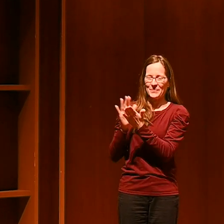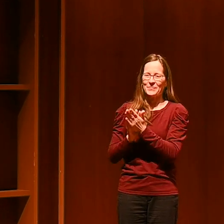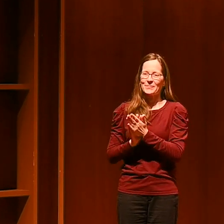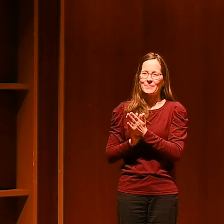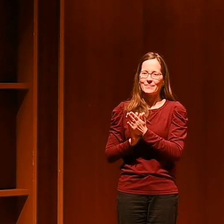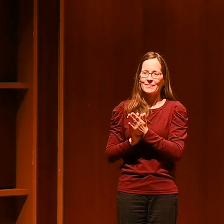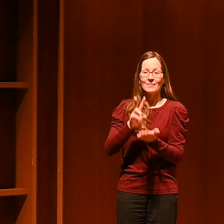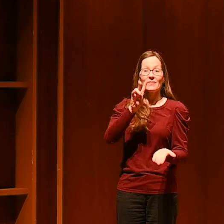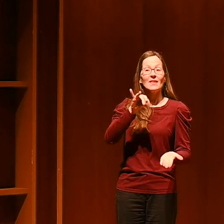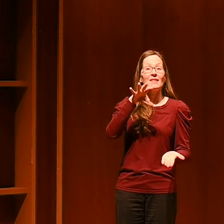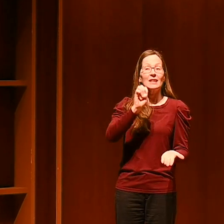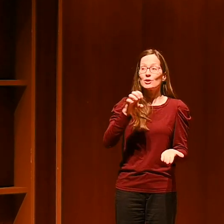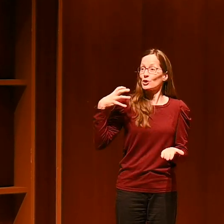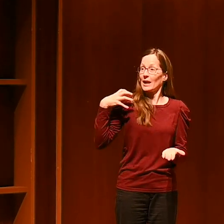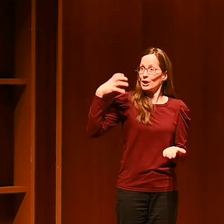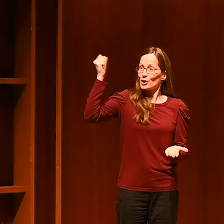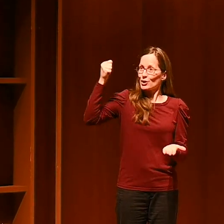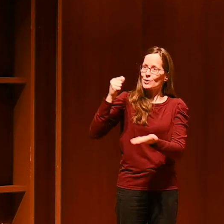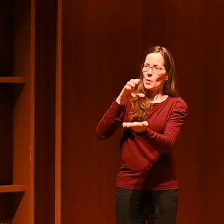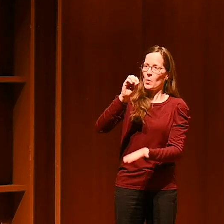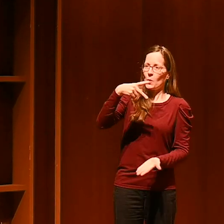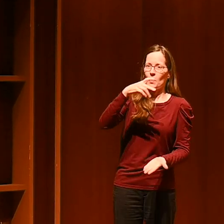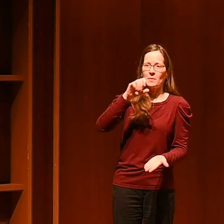Vice Chair of our County Council, Opa Jones.